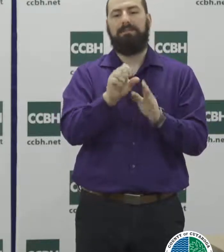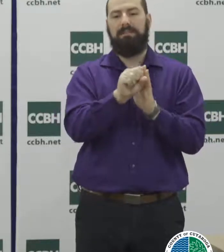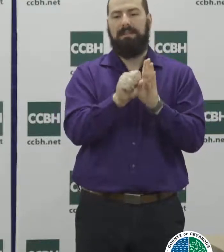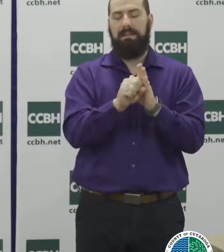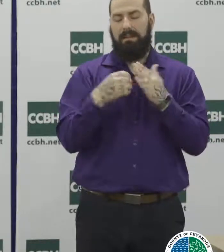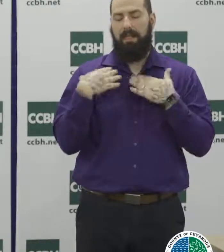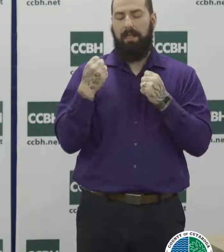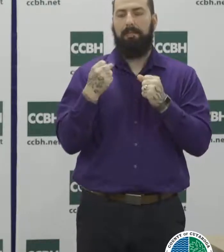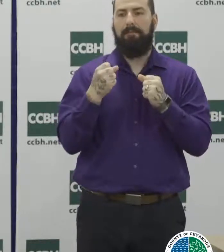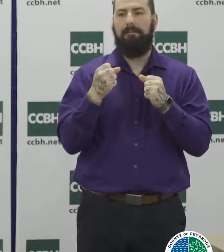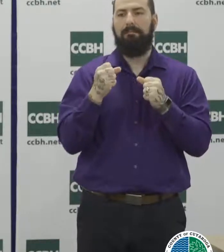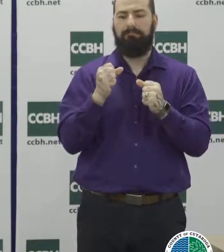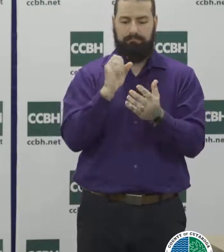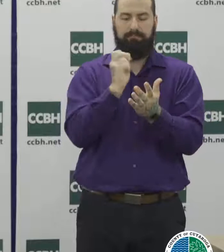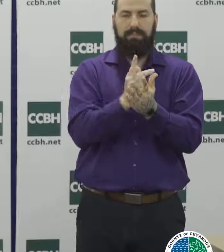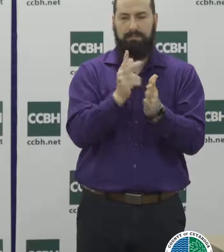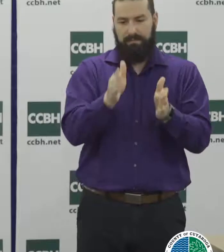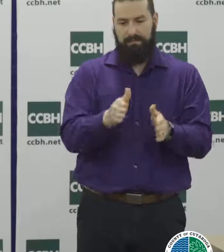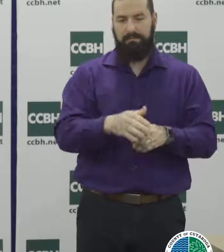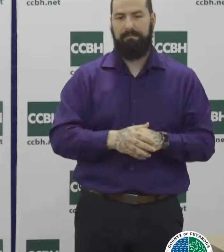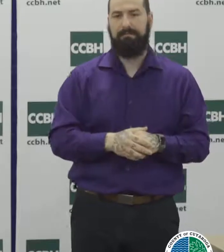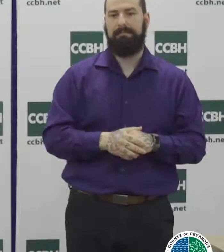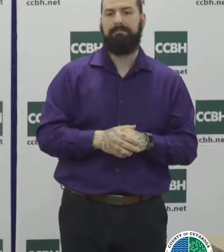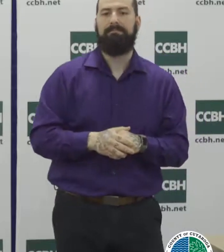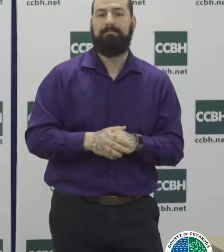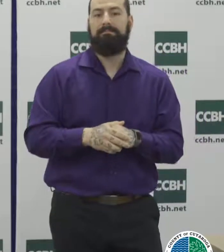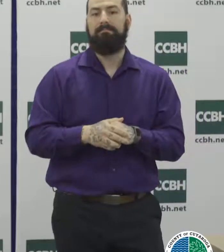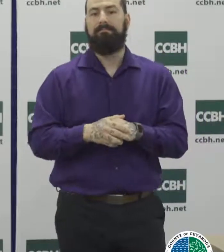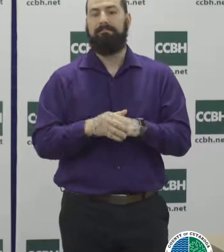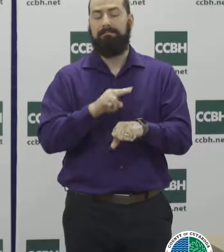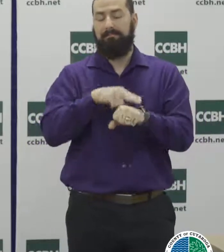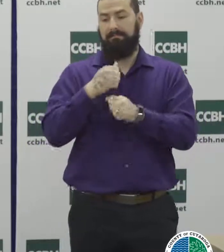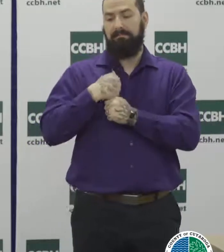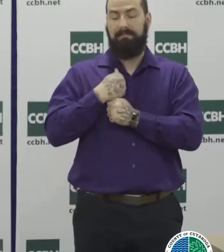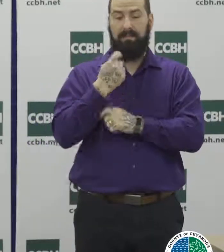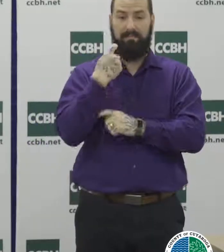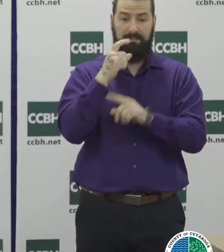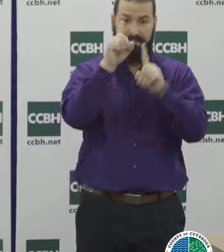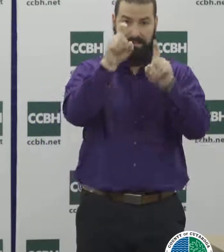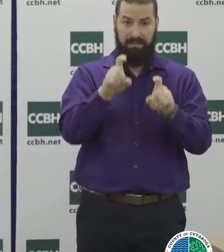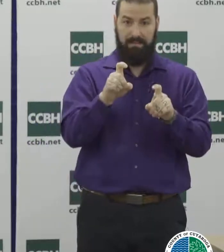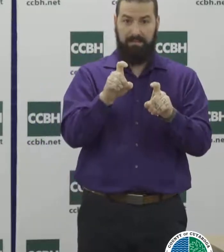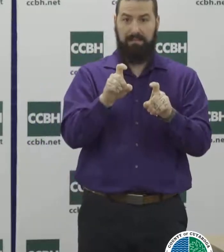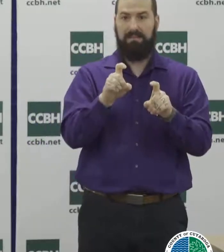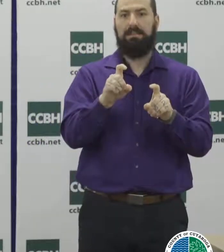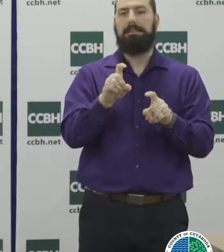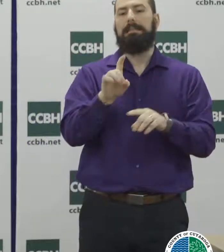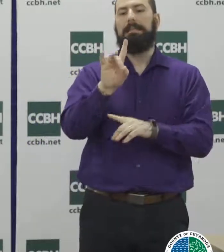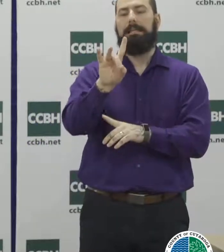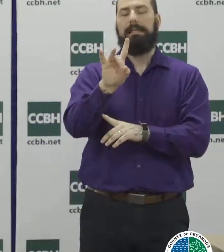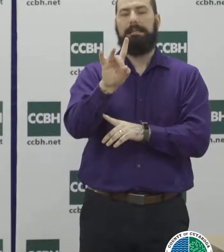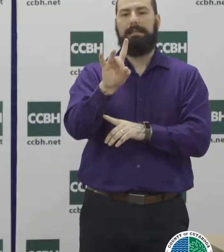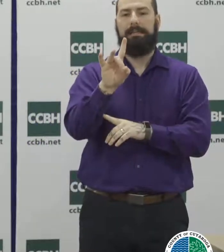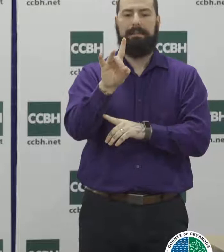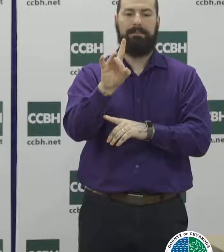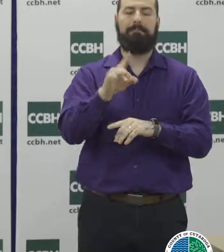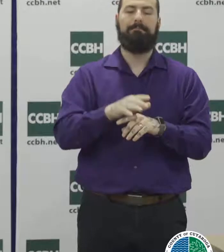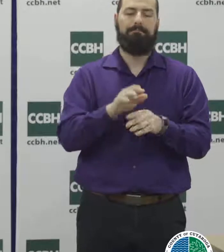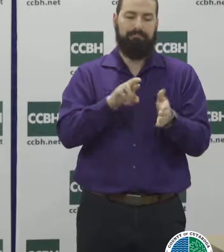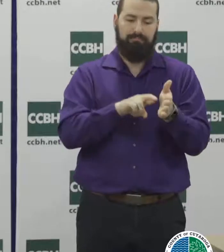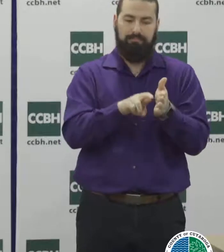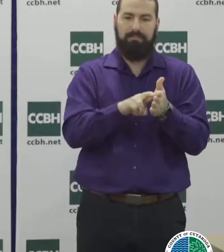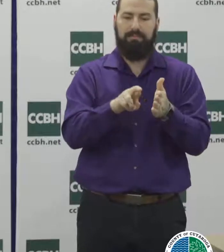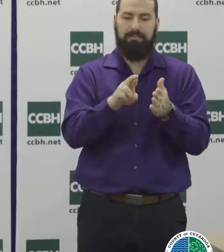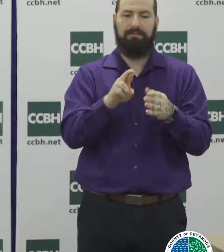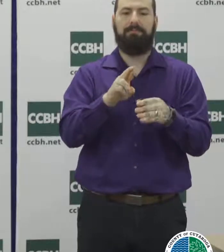state. The Guard actually began its testing recently at the state's 8 residential developmental centers.